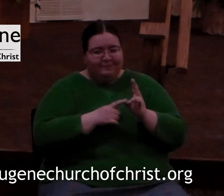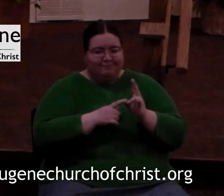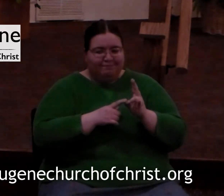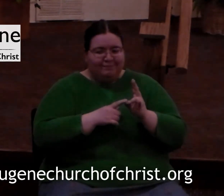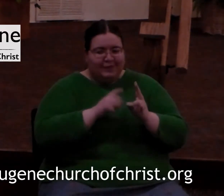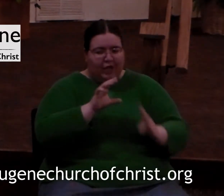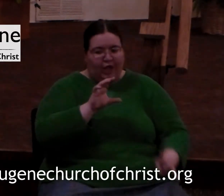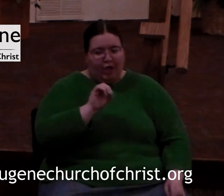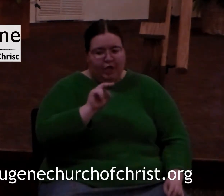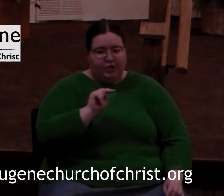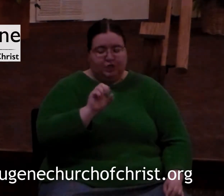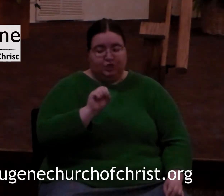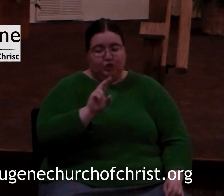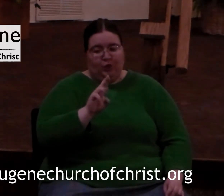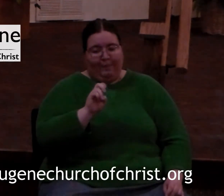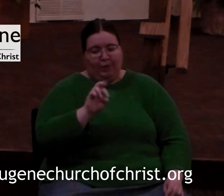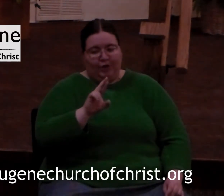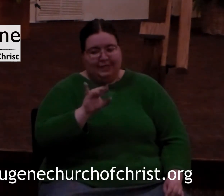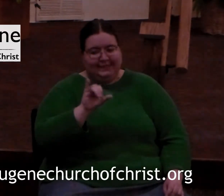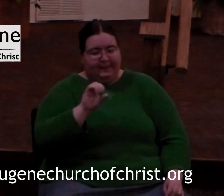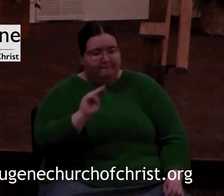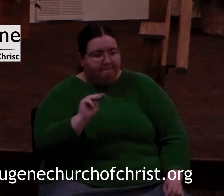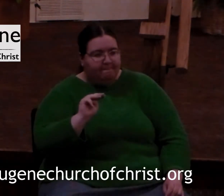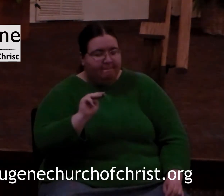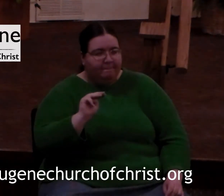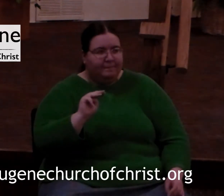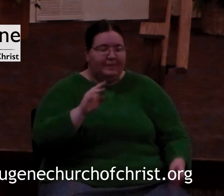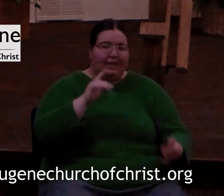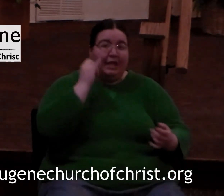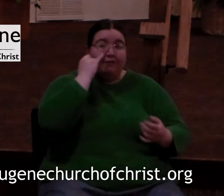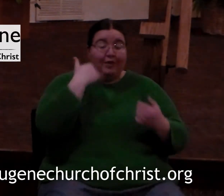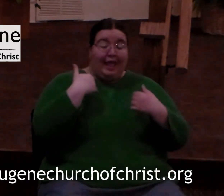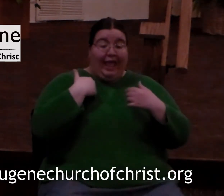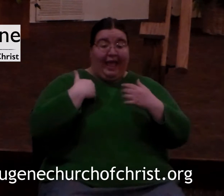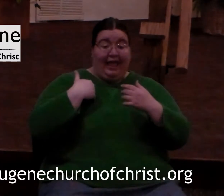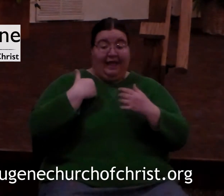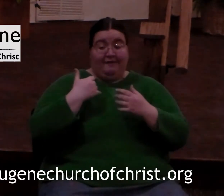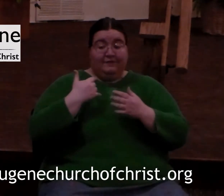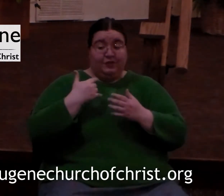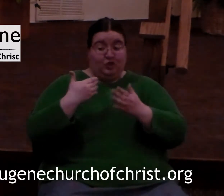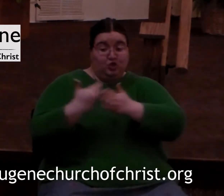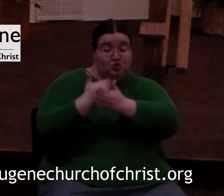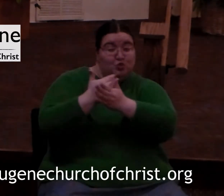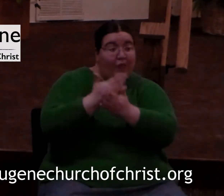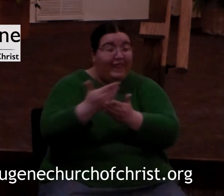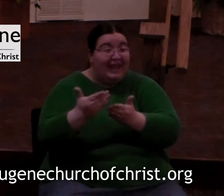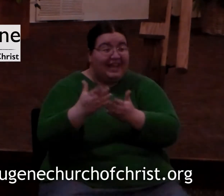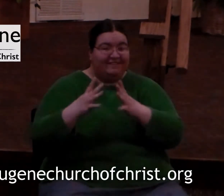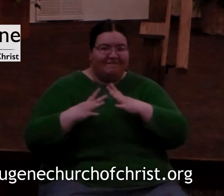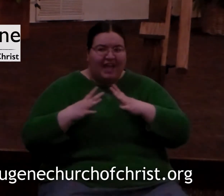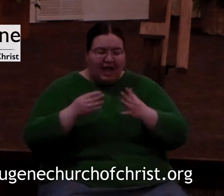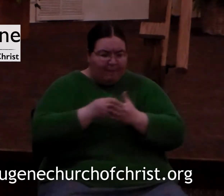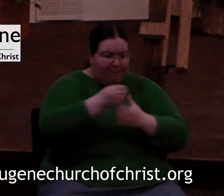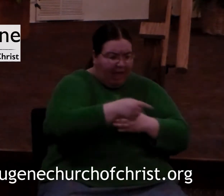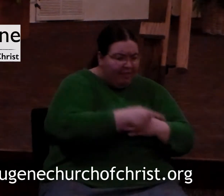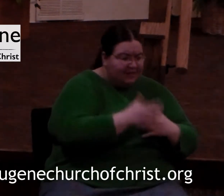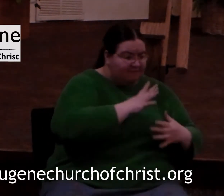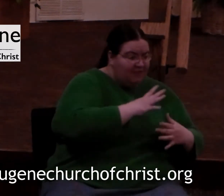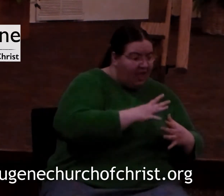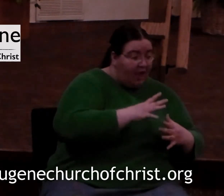If we have the greatest new thing, if we buy this, everything will be fine. If we win the lottery, it will all be good. The lottery is just a measly 90-something million this week.